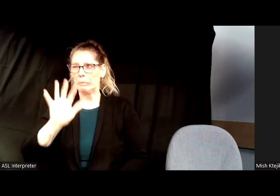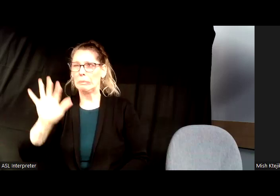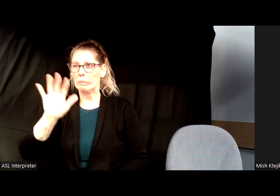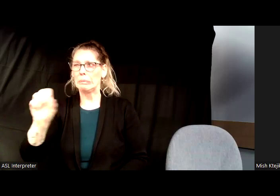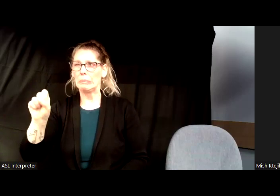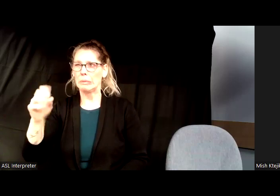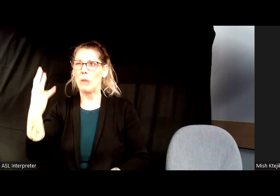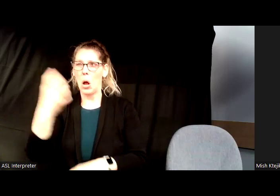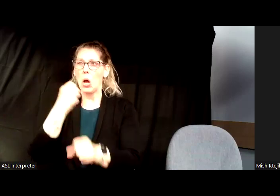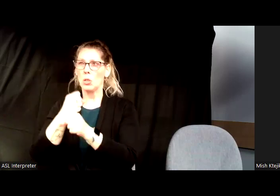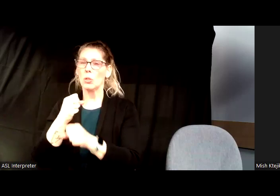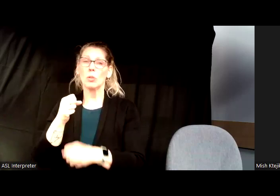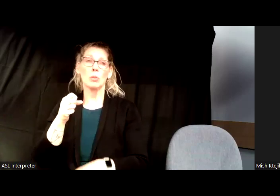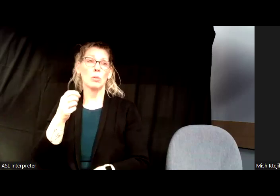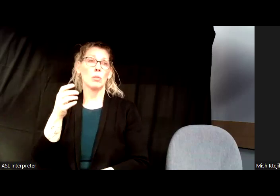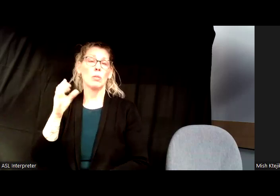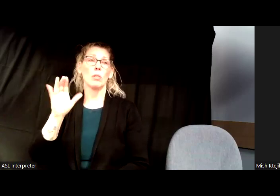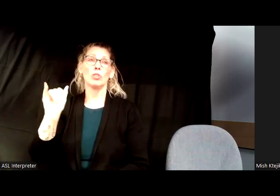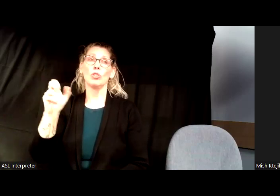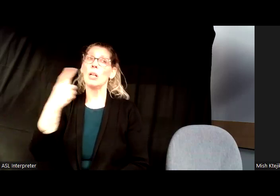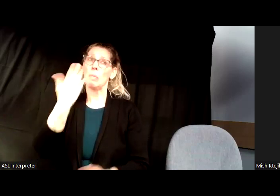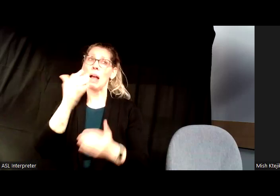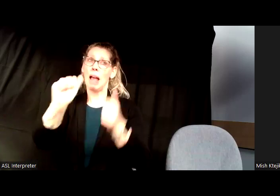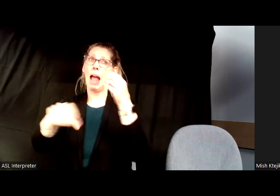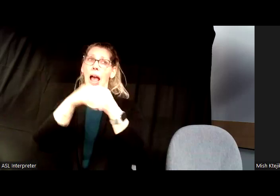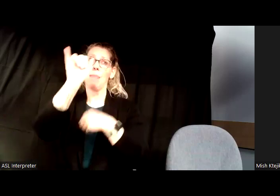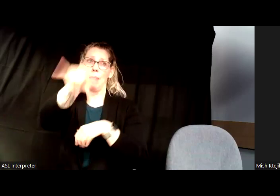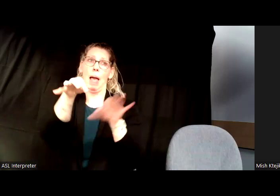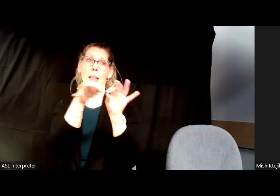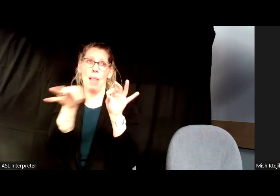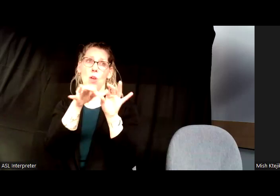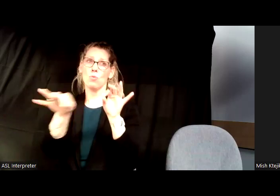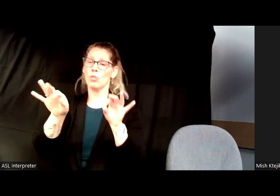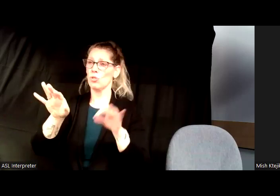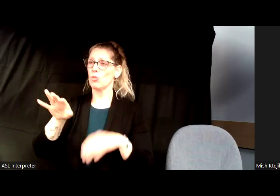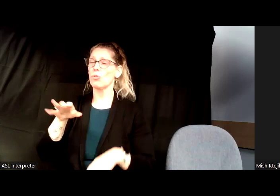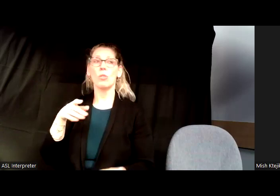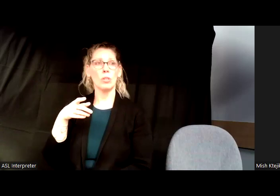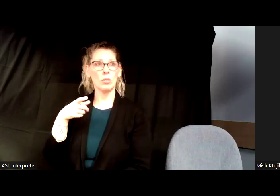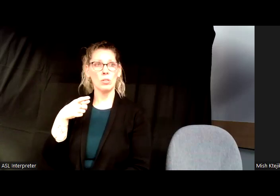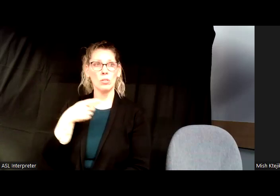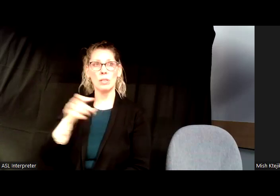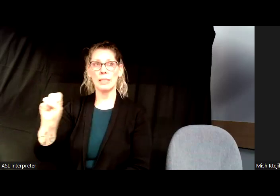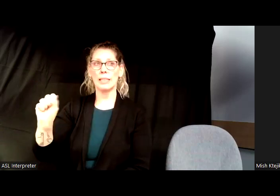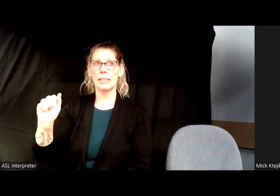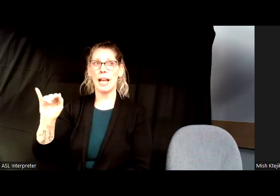I think it's a 4 year cycle. Yeah. So I think you need to add that language as well. Just